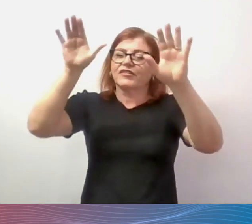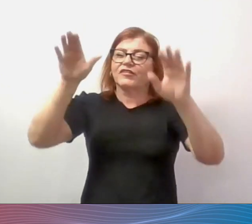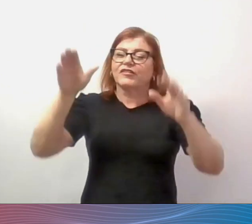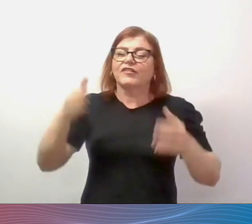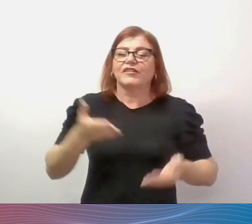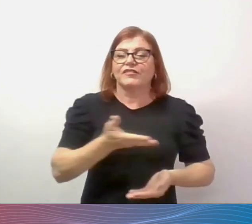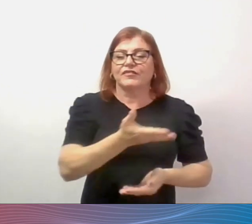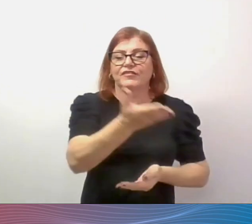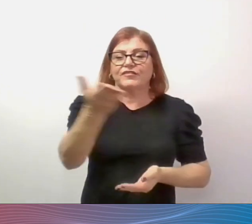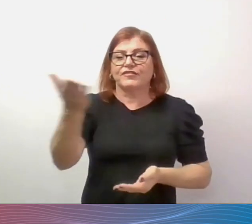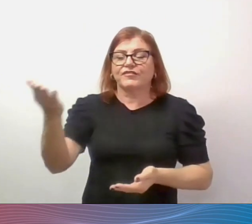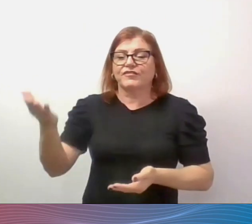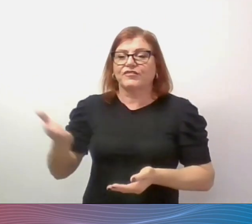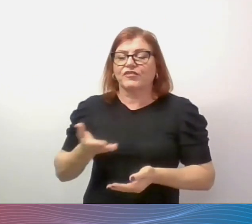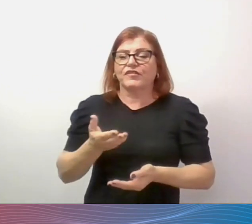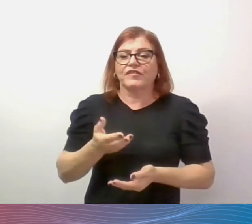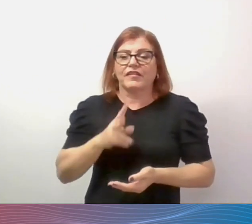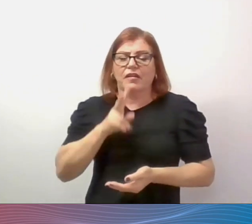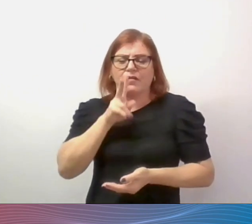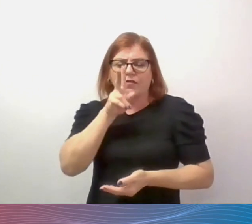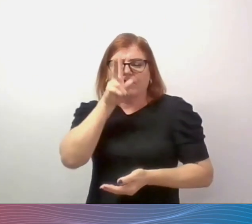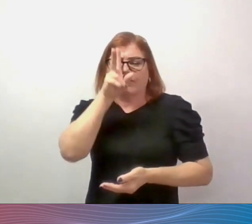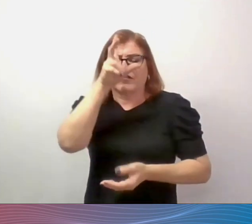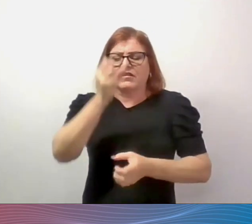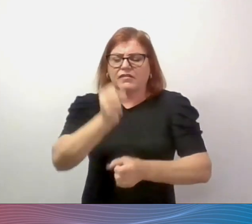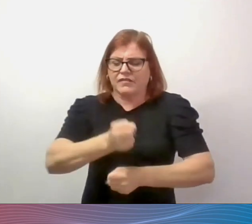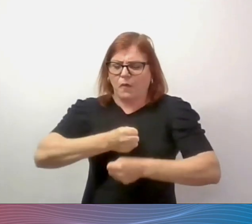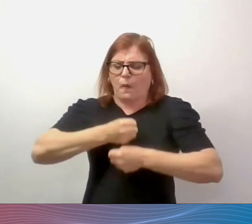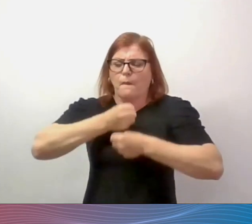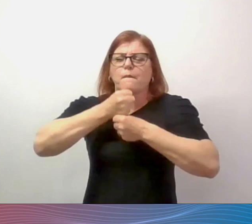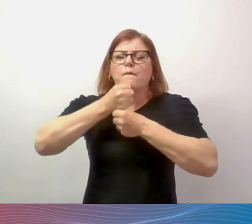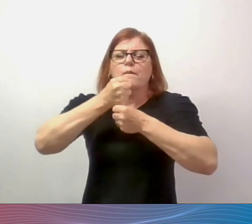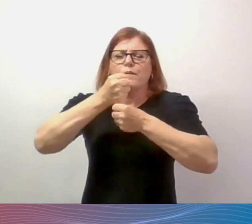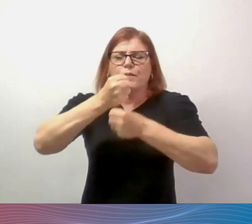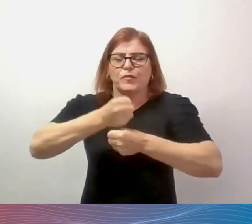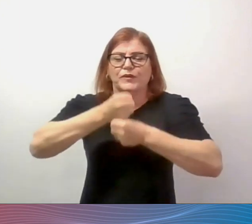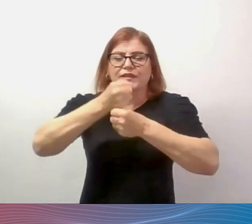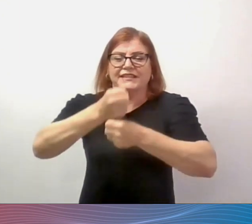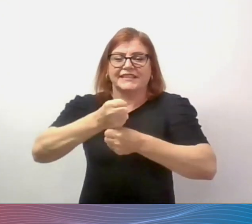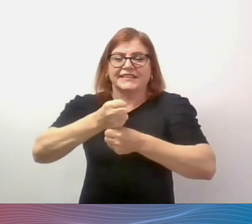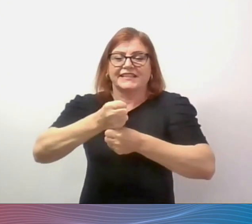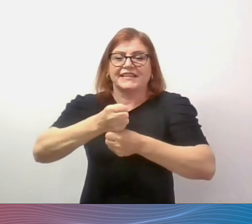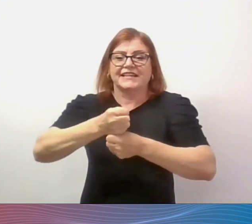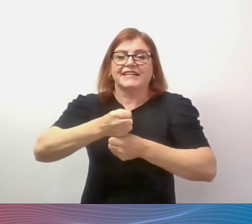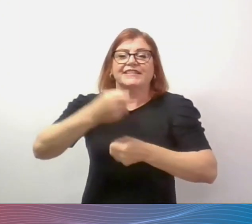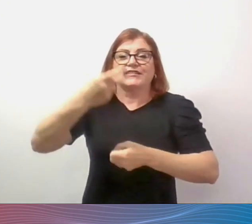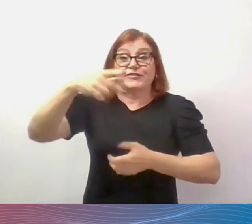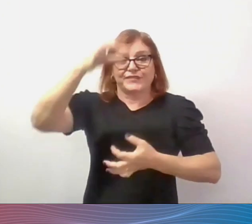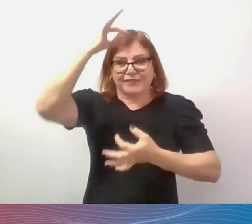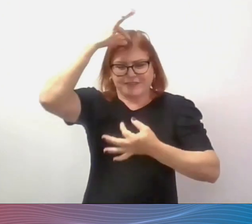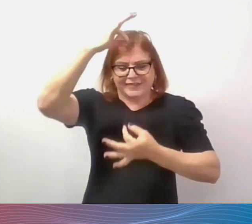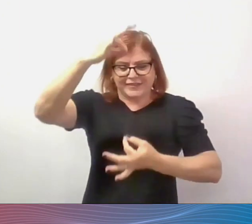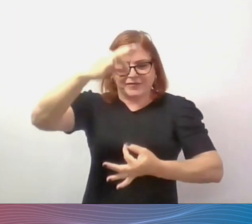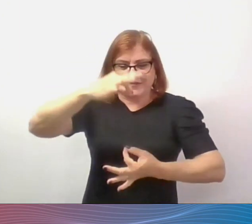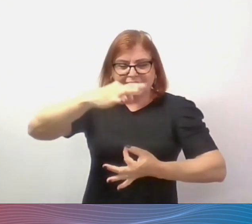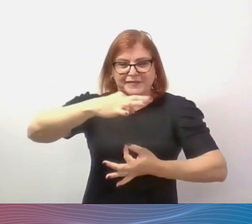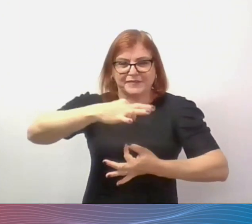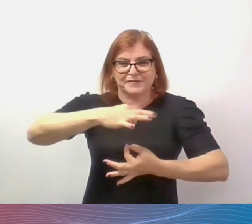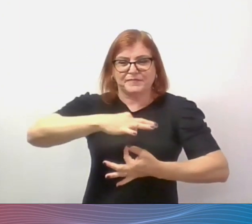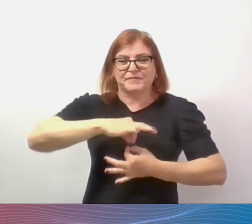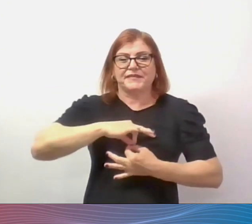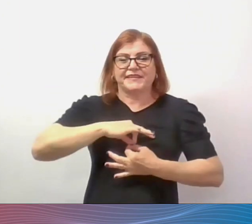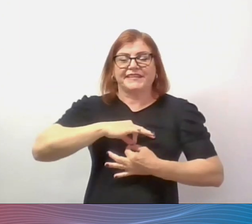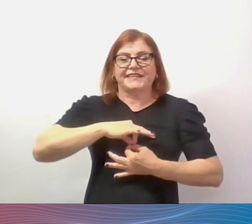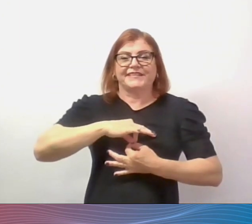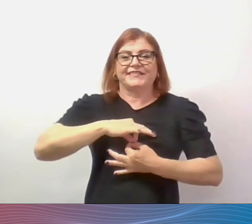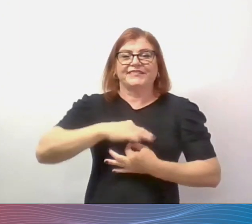poder mediante o seu espírito no homem interior. Verse 16 says that he would grant you according to the riches